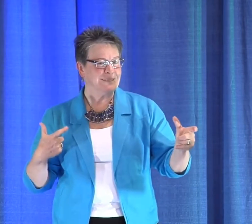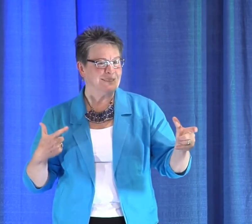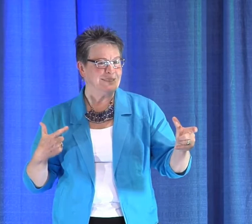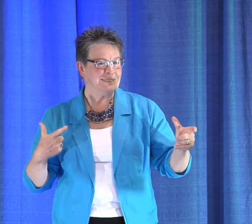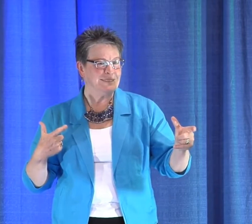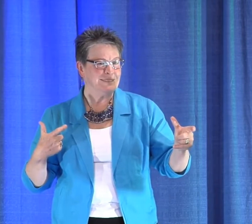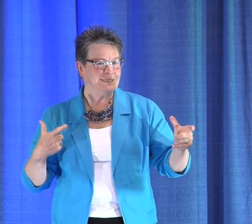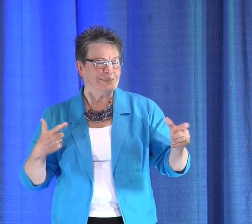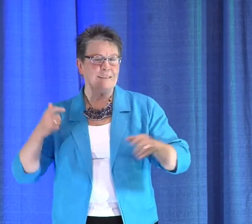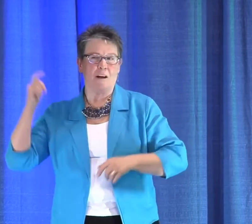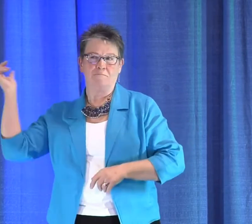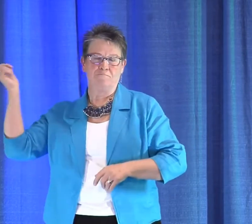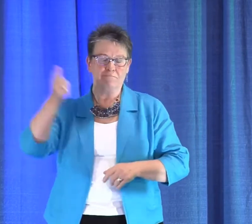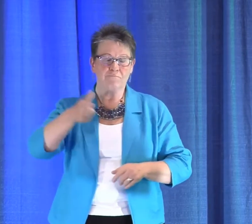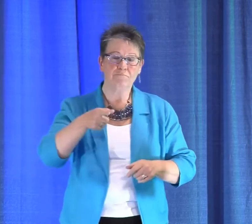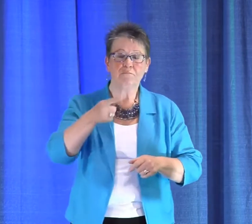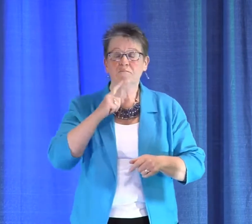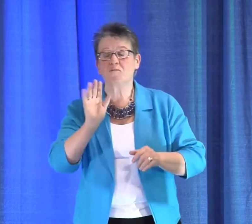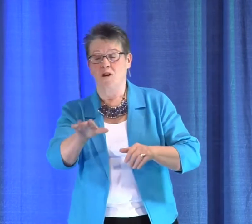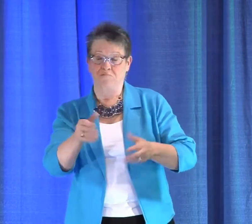In that situation, what is important is not speed.